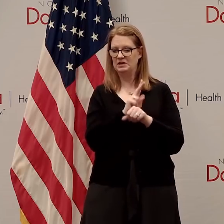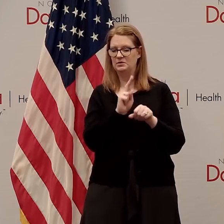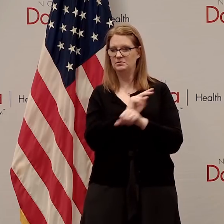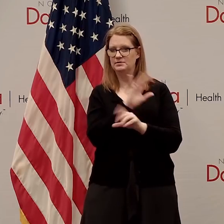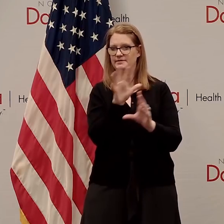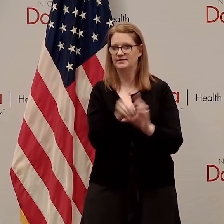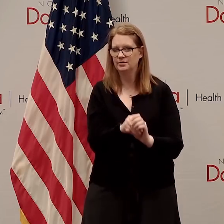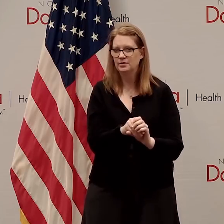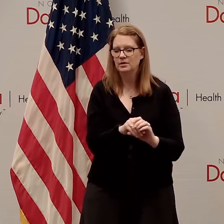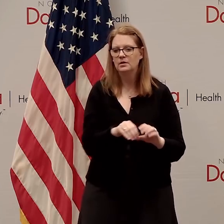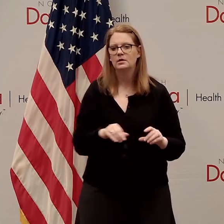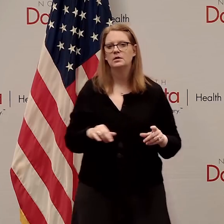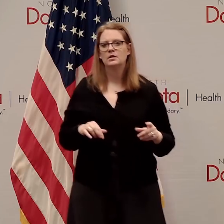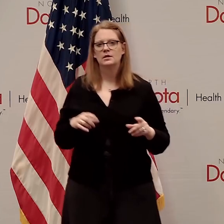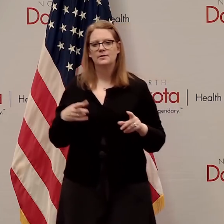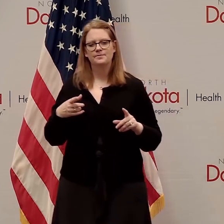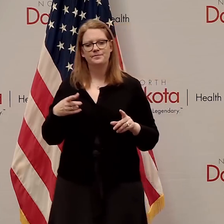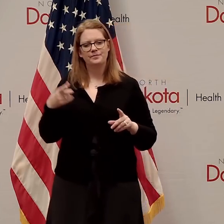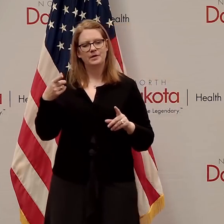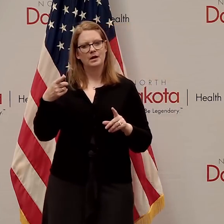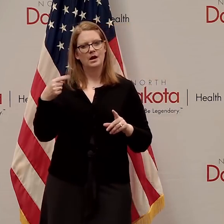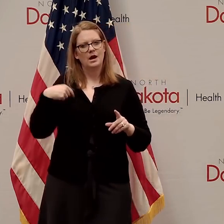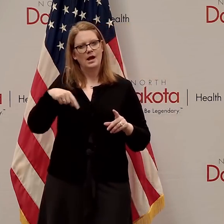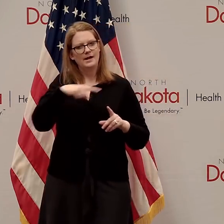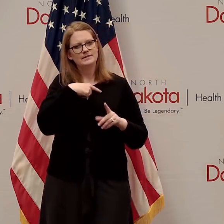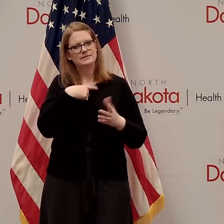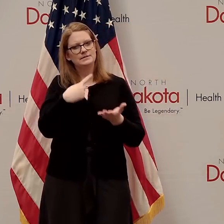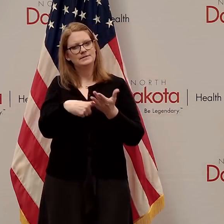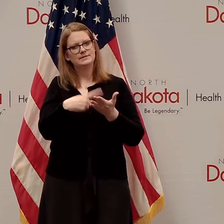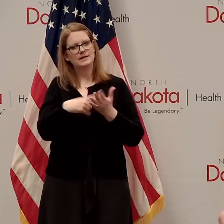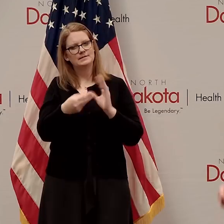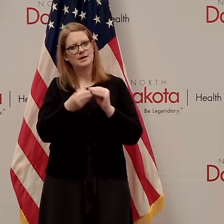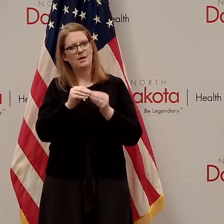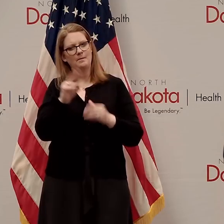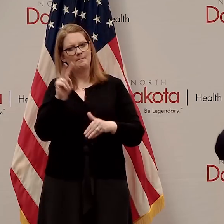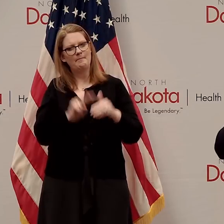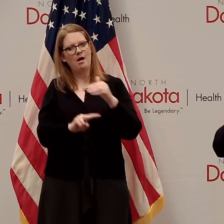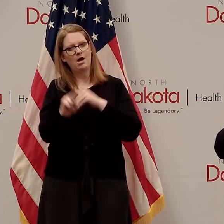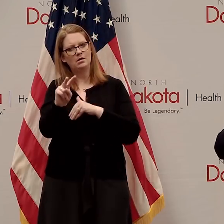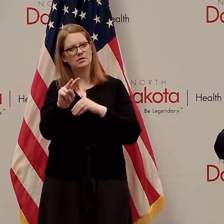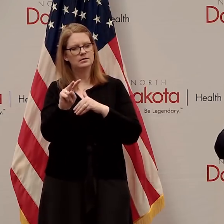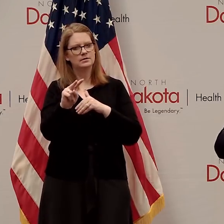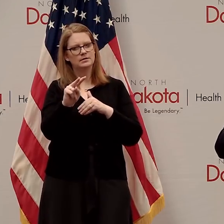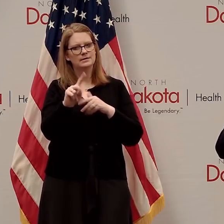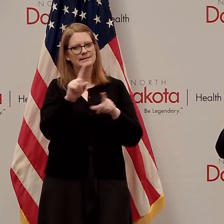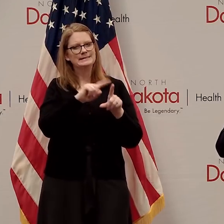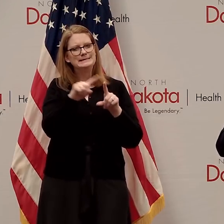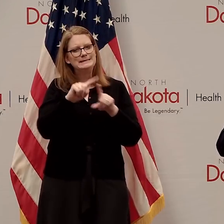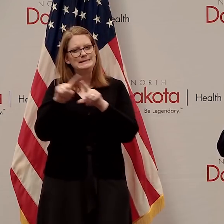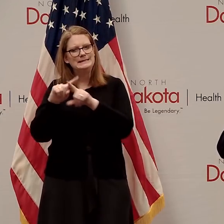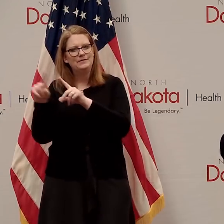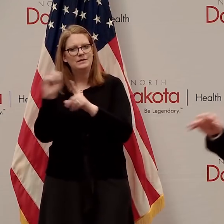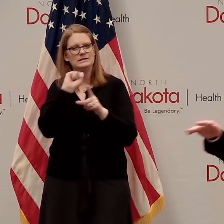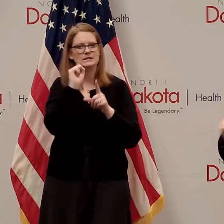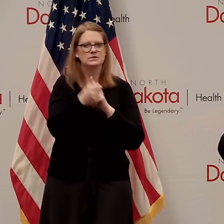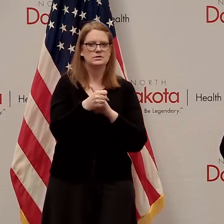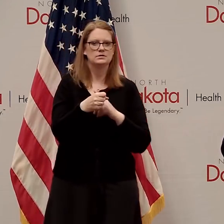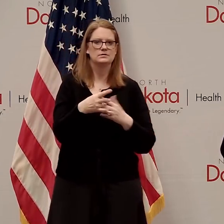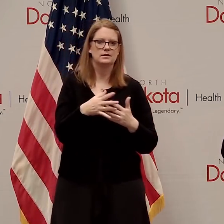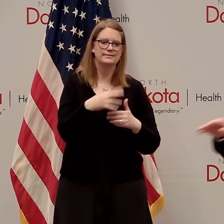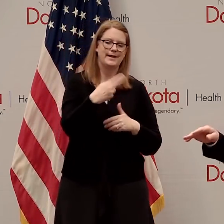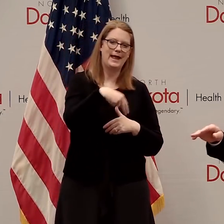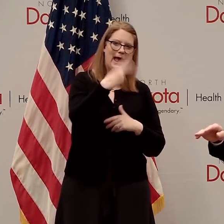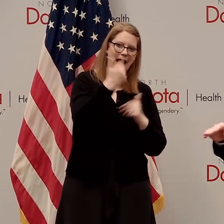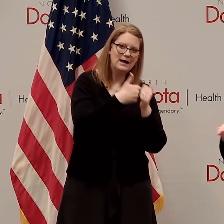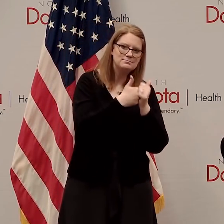point of us creating models was to make sure that we could model through a set of scenarios where there was high compliance